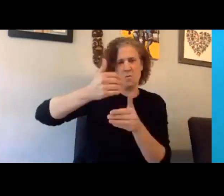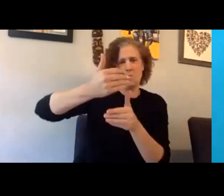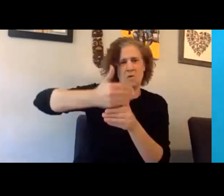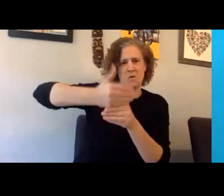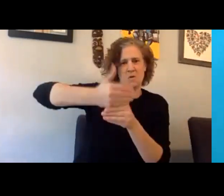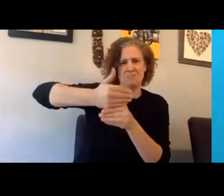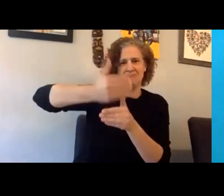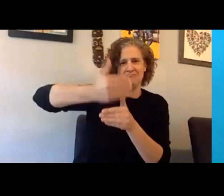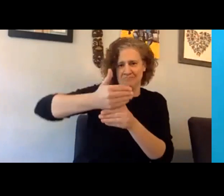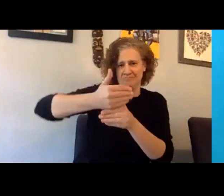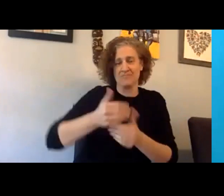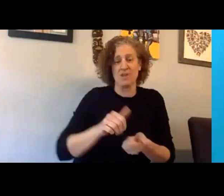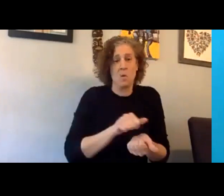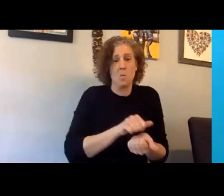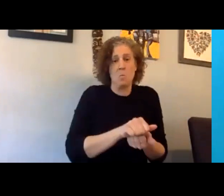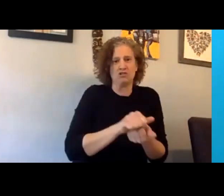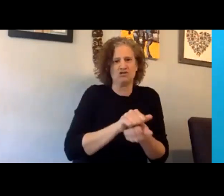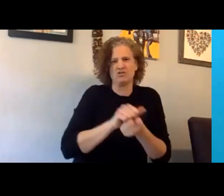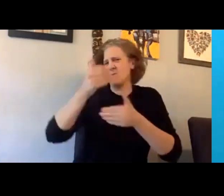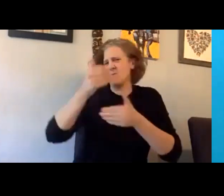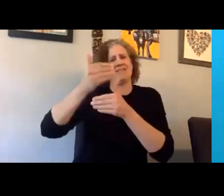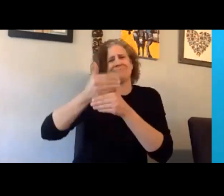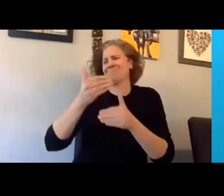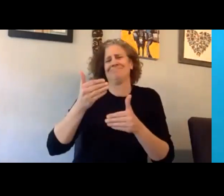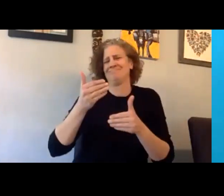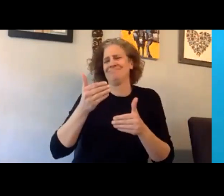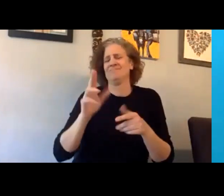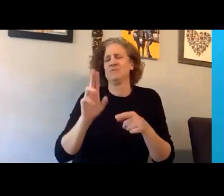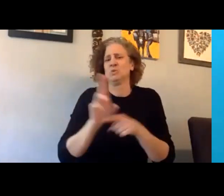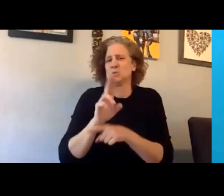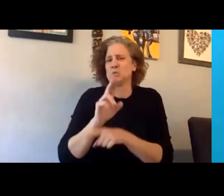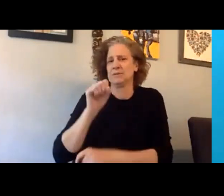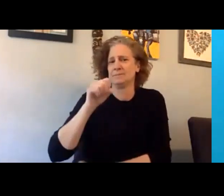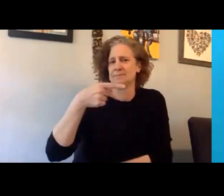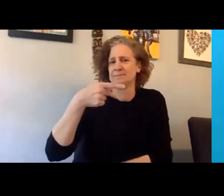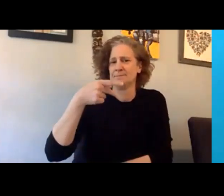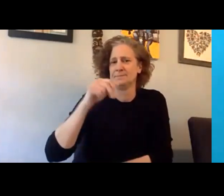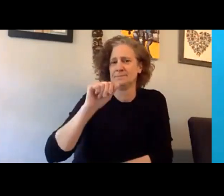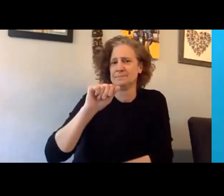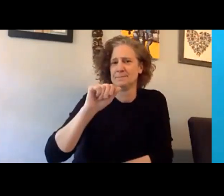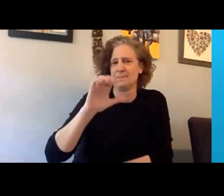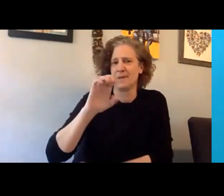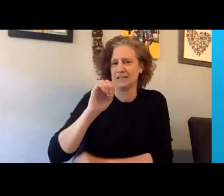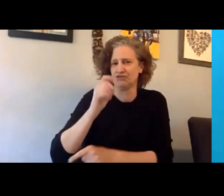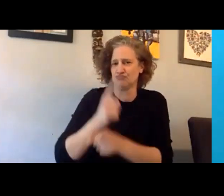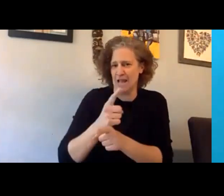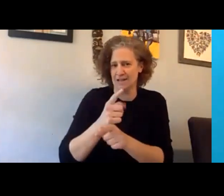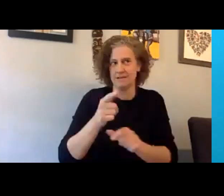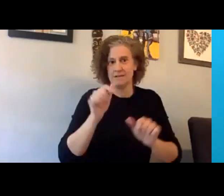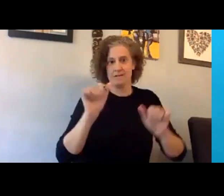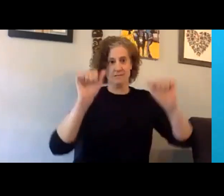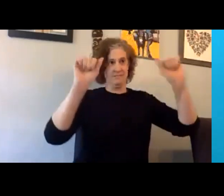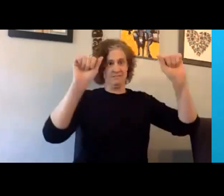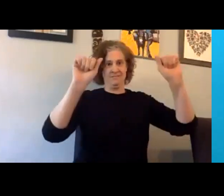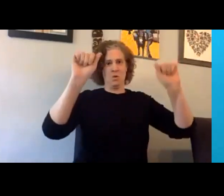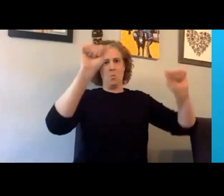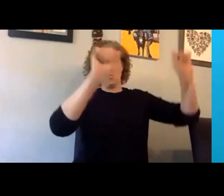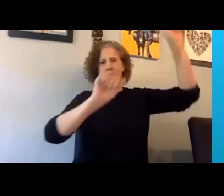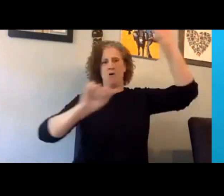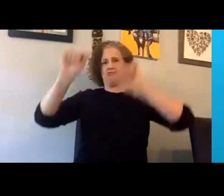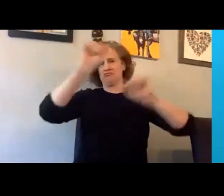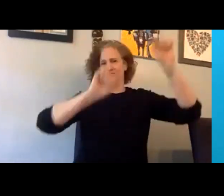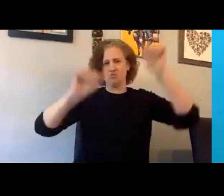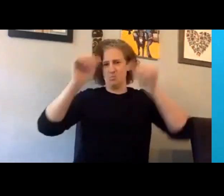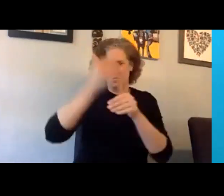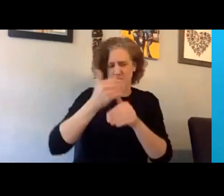this. Windows. Now, you don't wash a window, you have to be careful with how you use